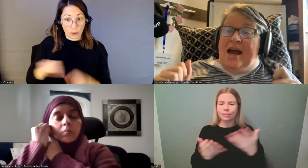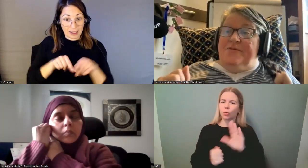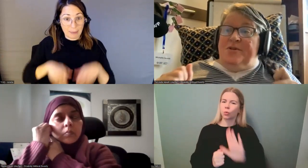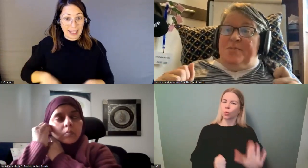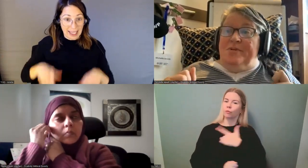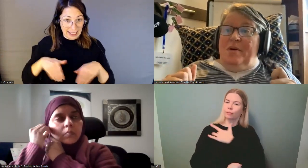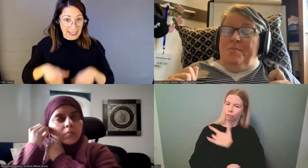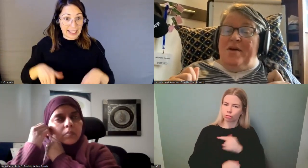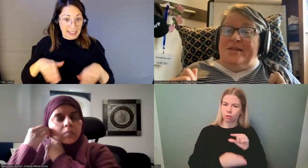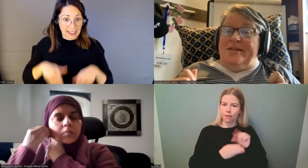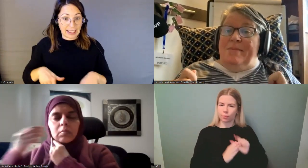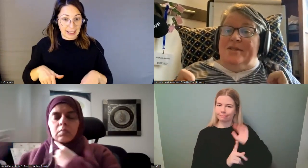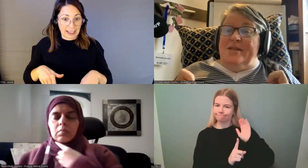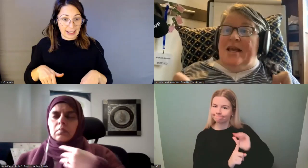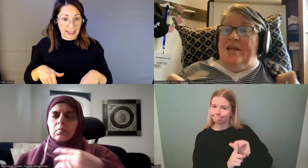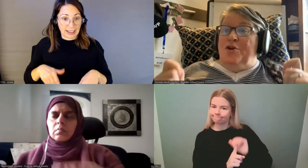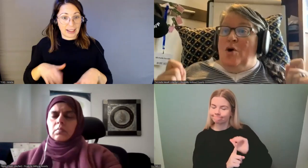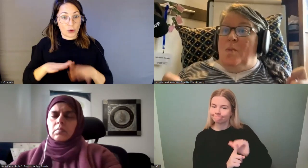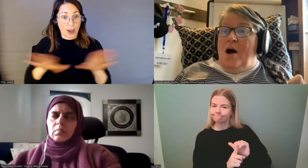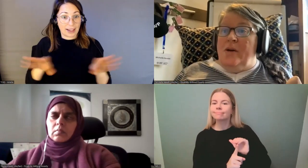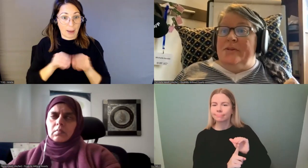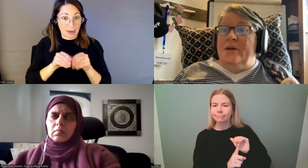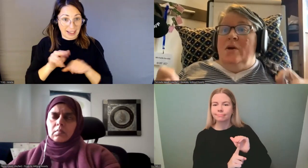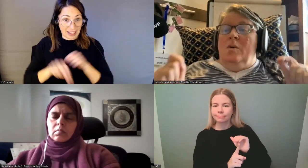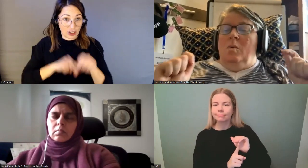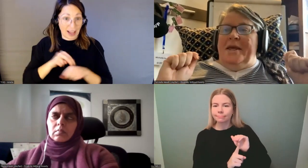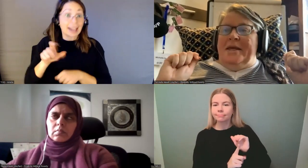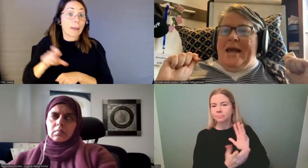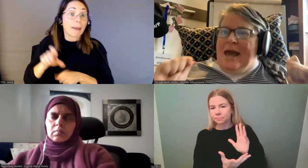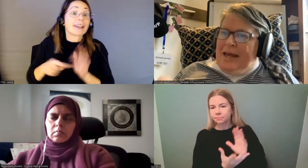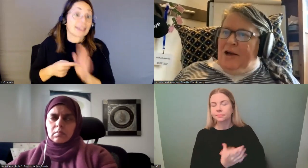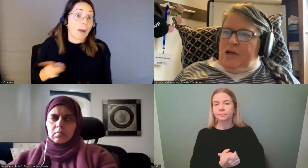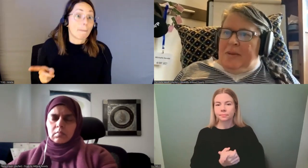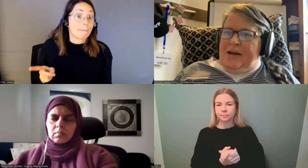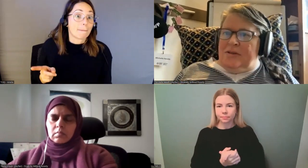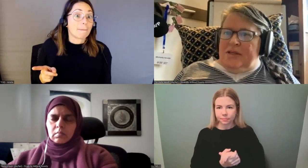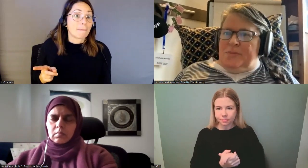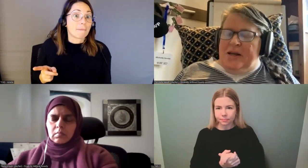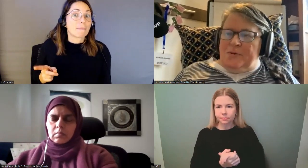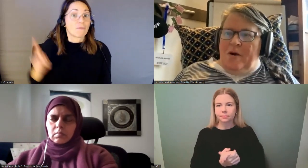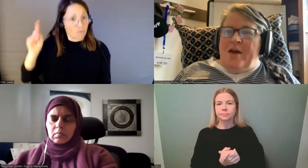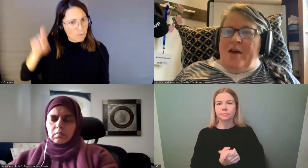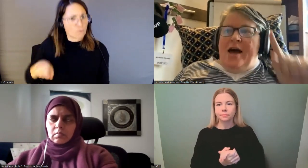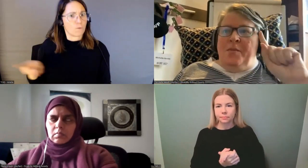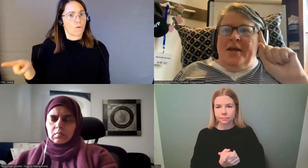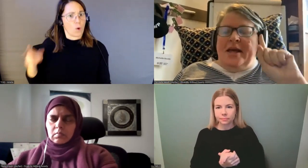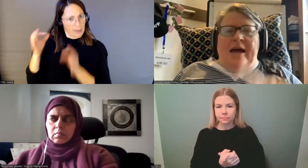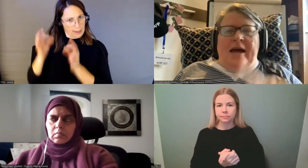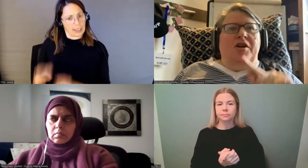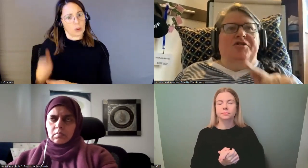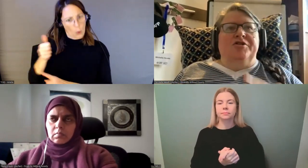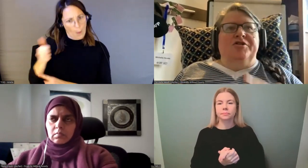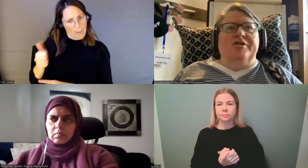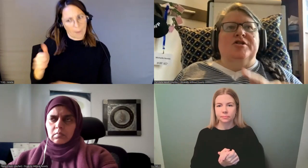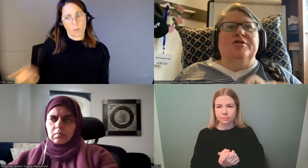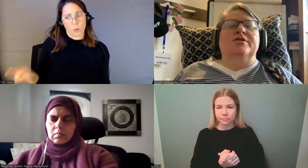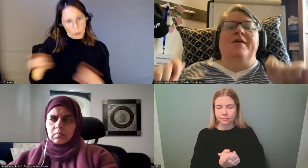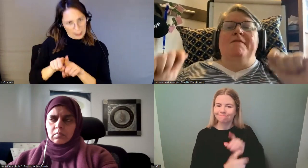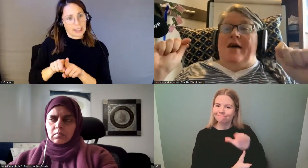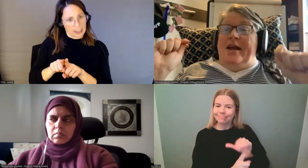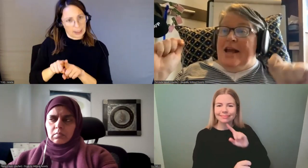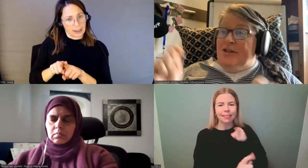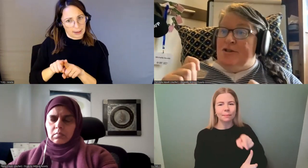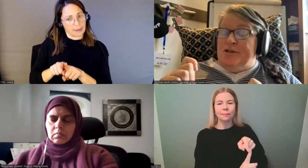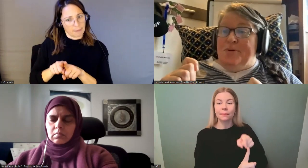is where you have to press them to say, you know what, we cannot come out of this better off, and we cannot just